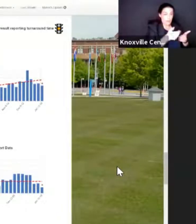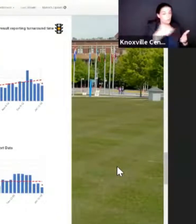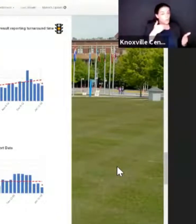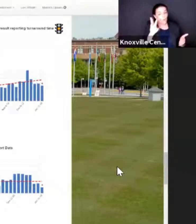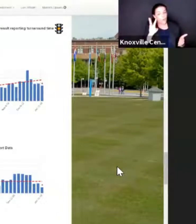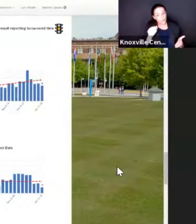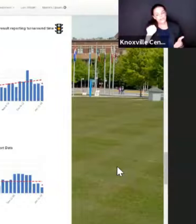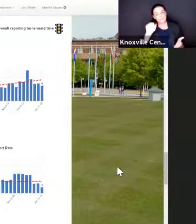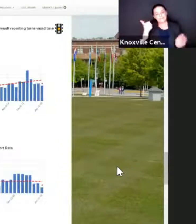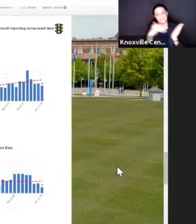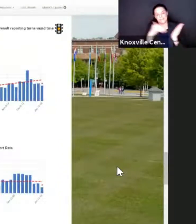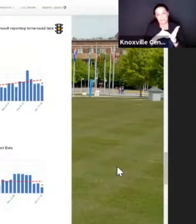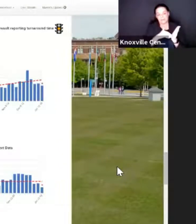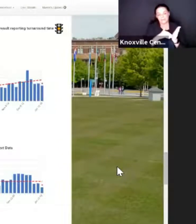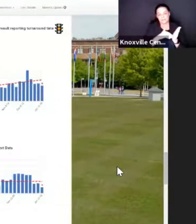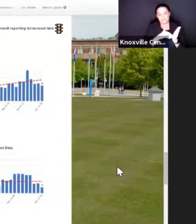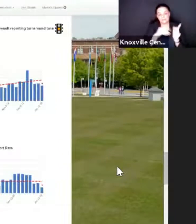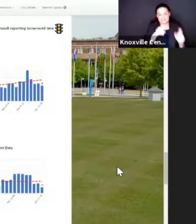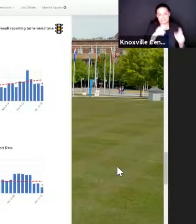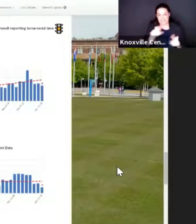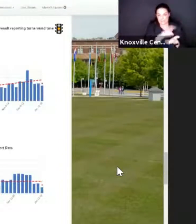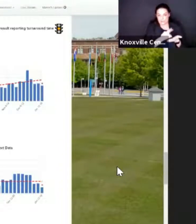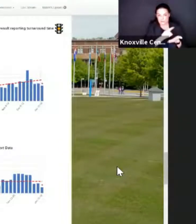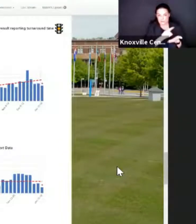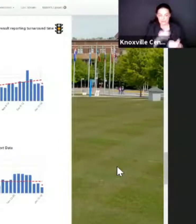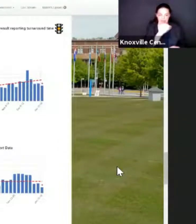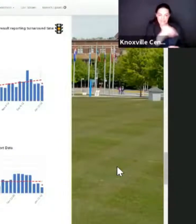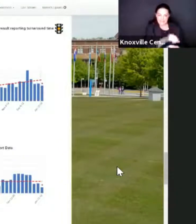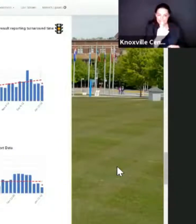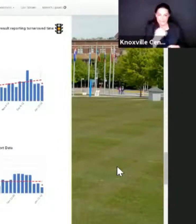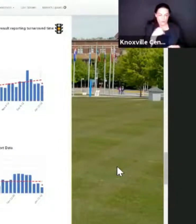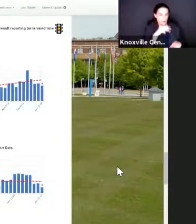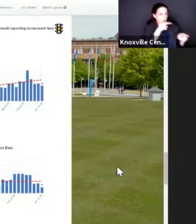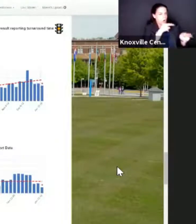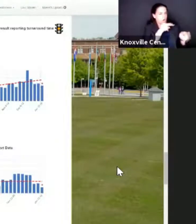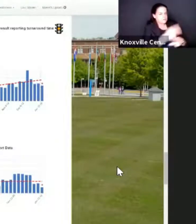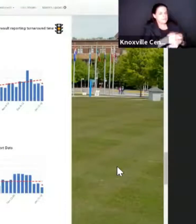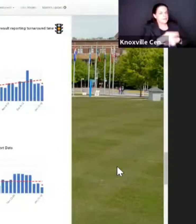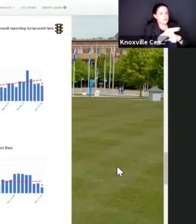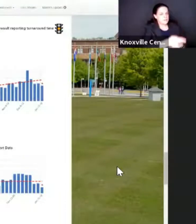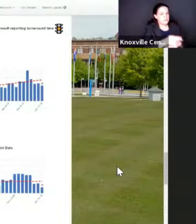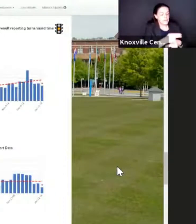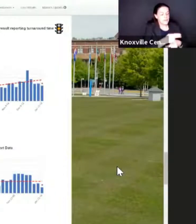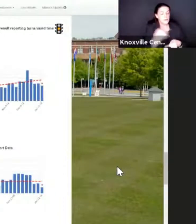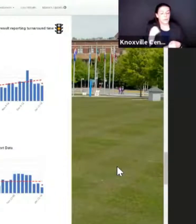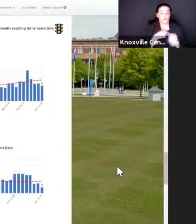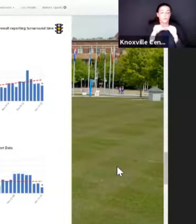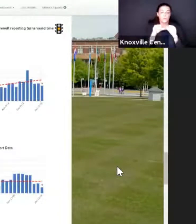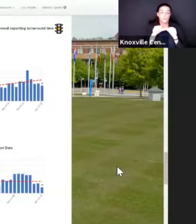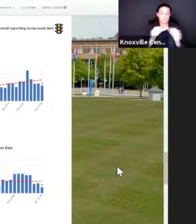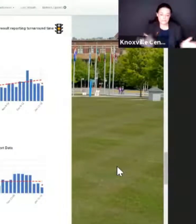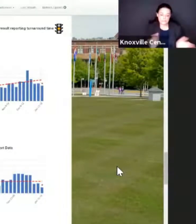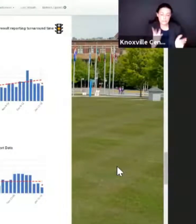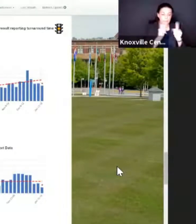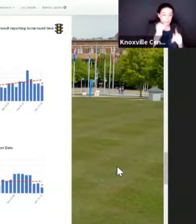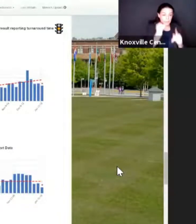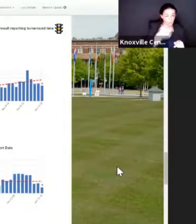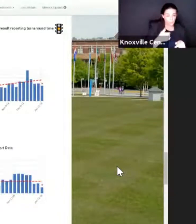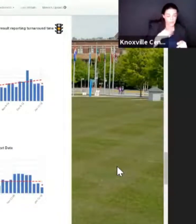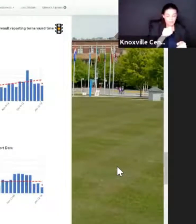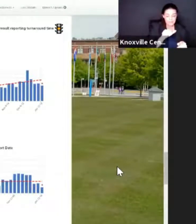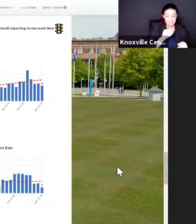the previous time period. This is something we are keeping a very close eye on. We continue to urge those with symptoms or